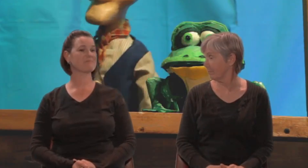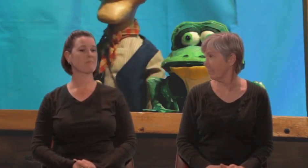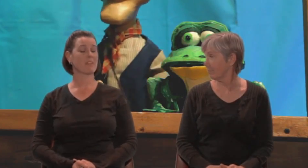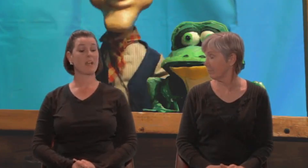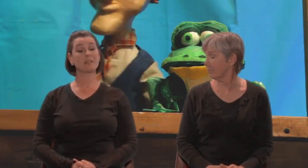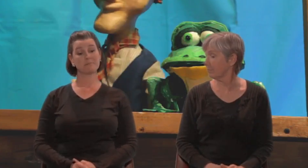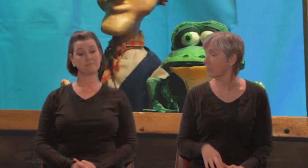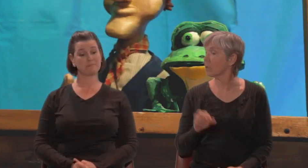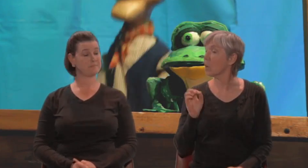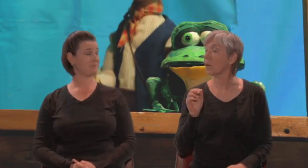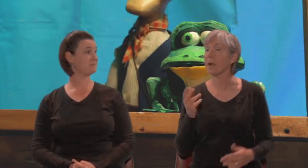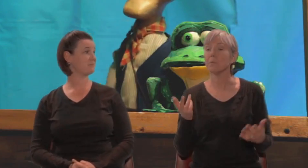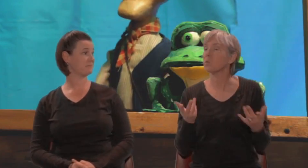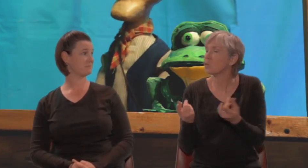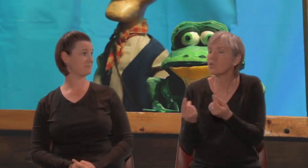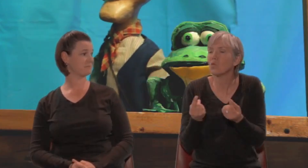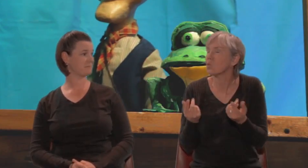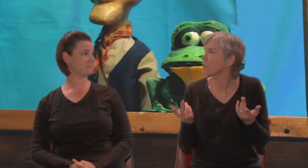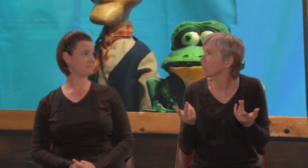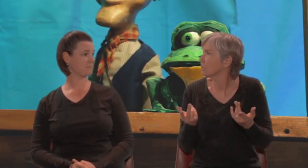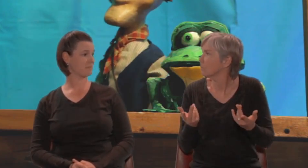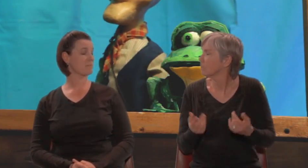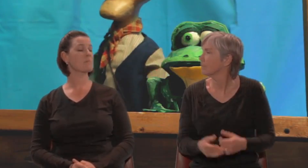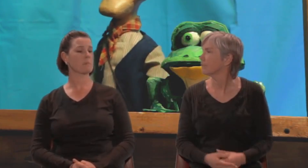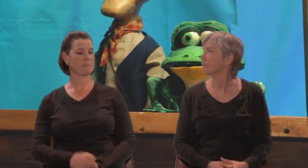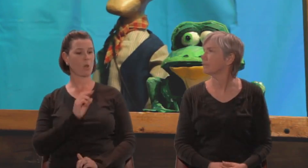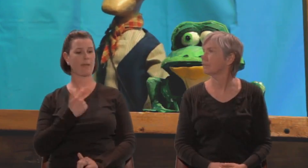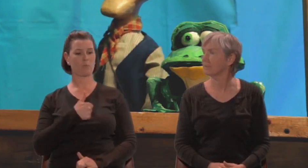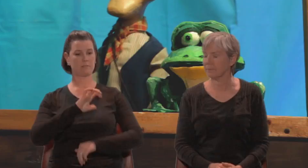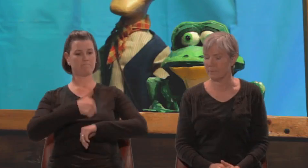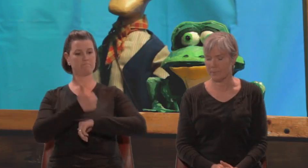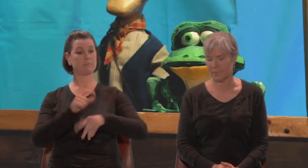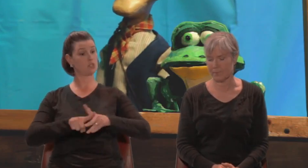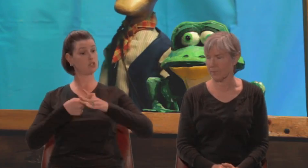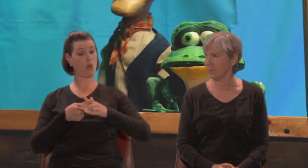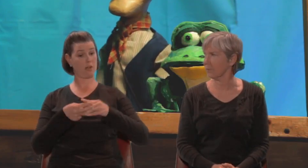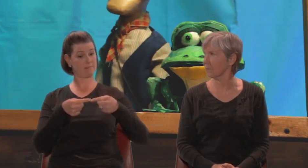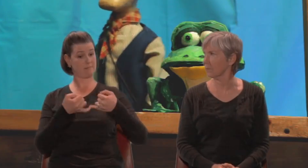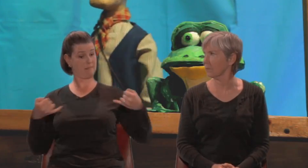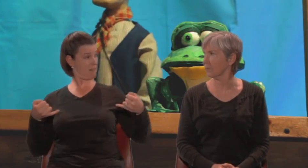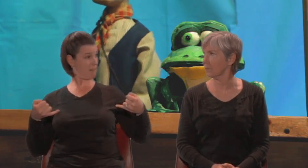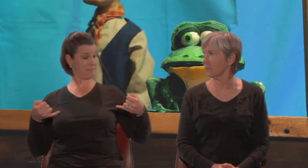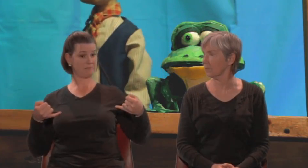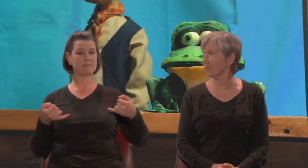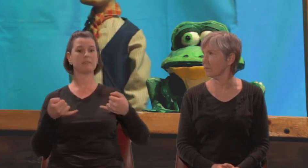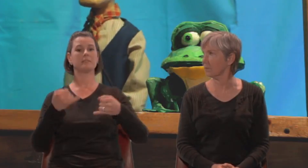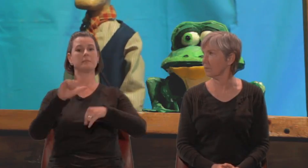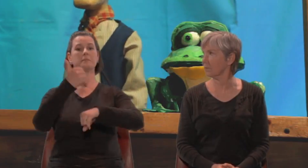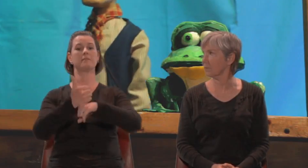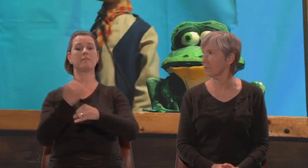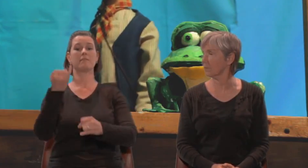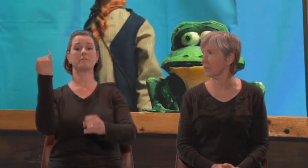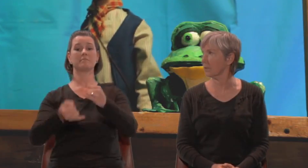Okay then, how does this work? Well, we get ourselves a starting point, and then a ending point. And